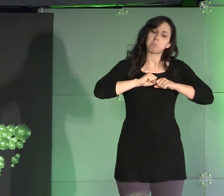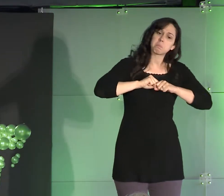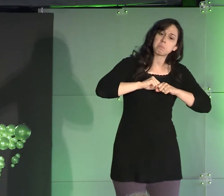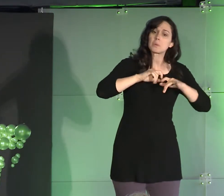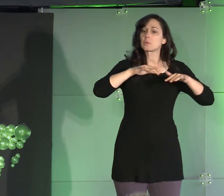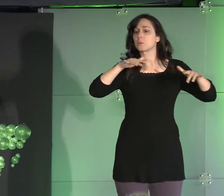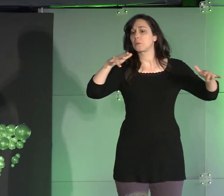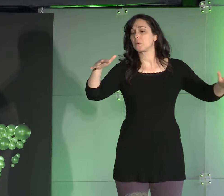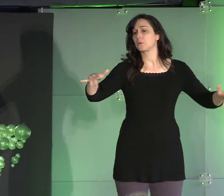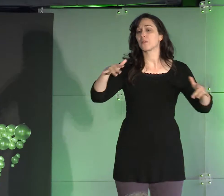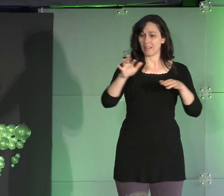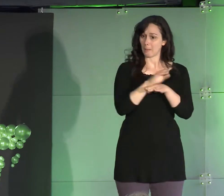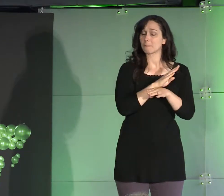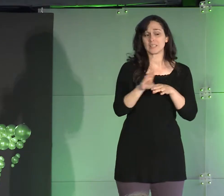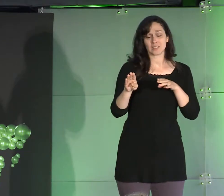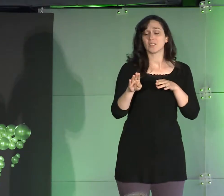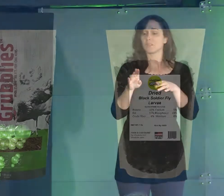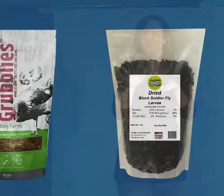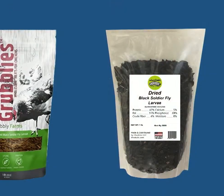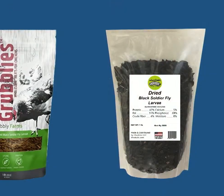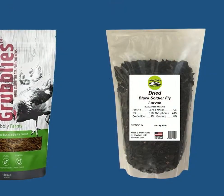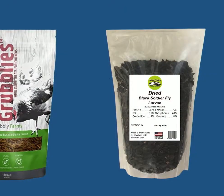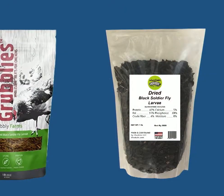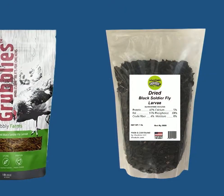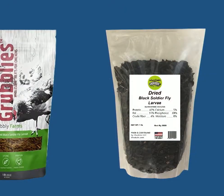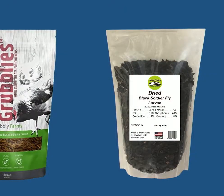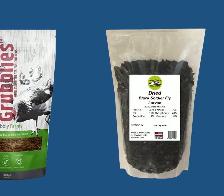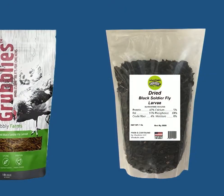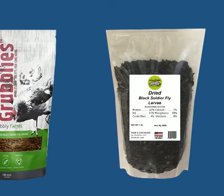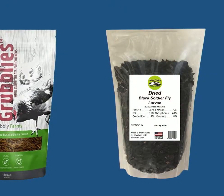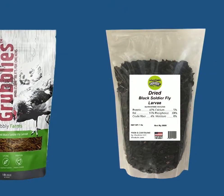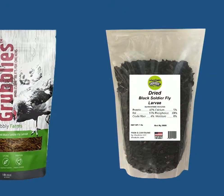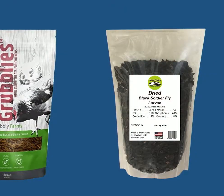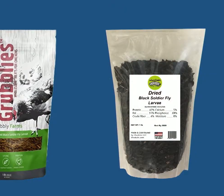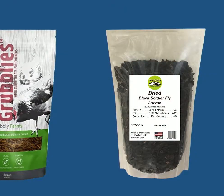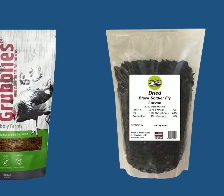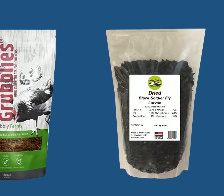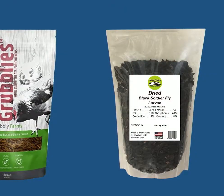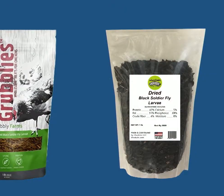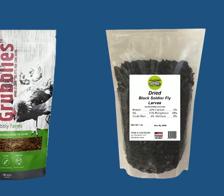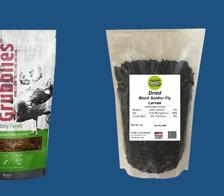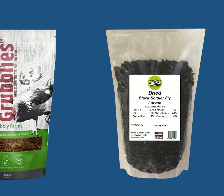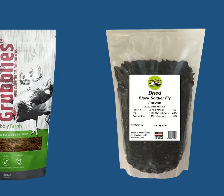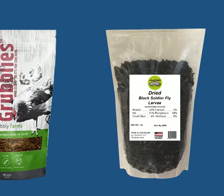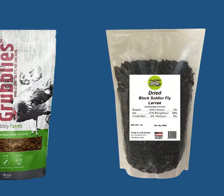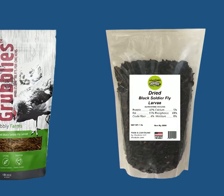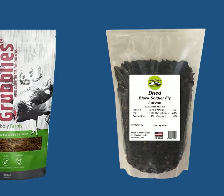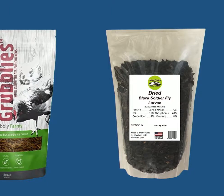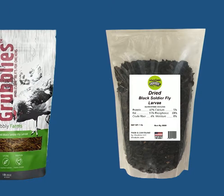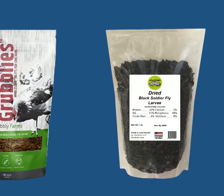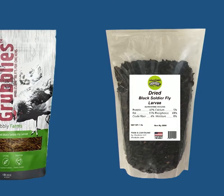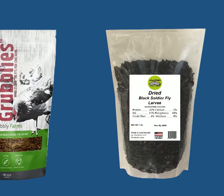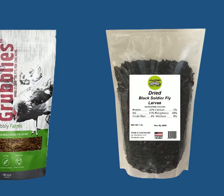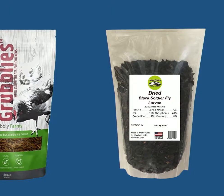the product that we're creating. While we have a cost advantage, we do plan on differentiating based on the social mission and values that we